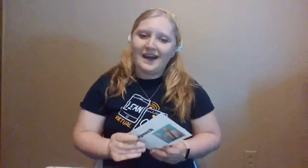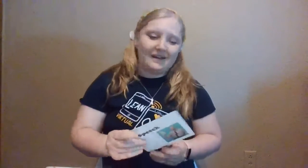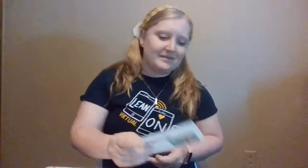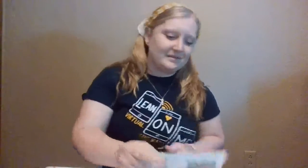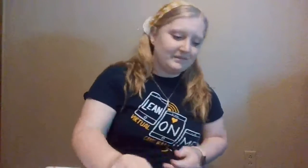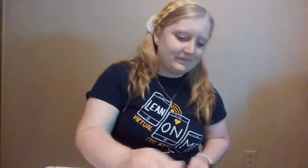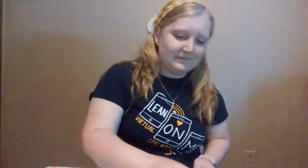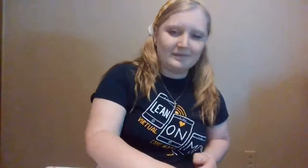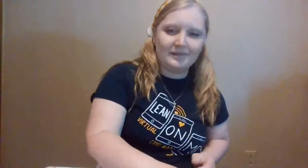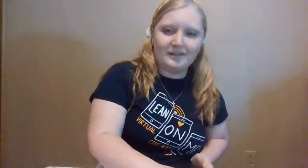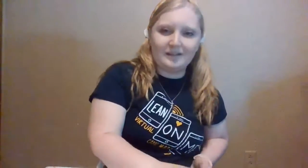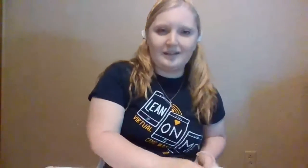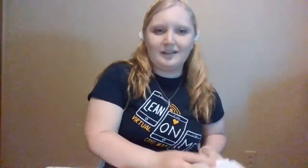that.